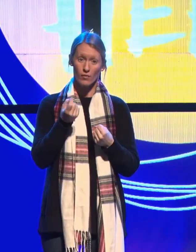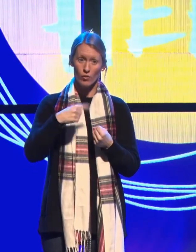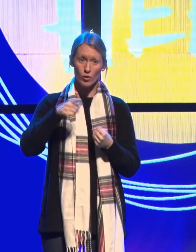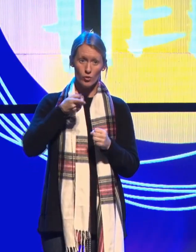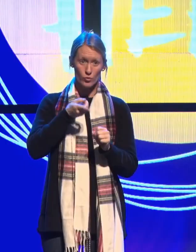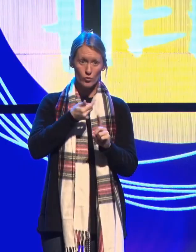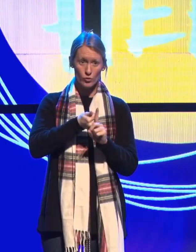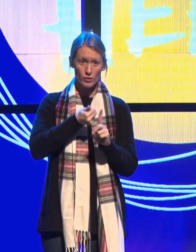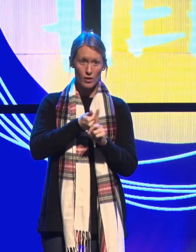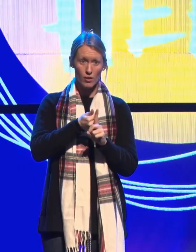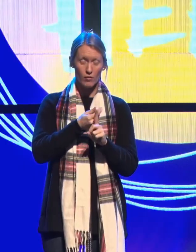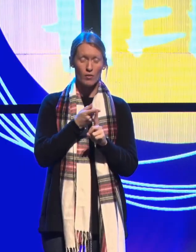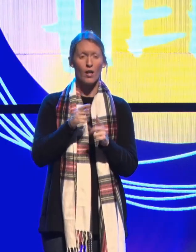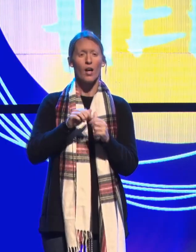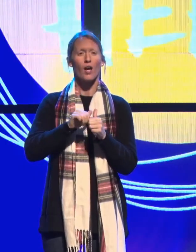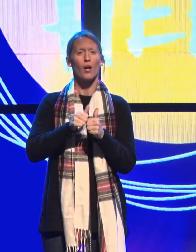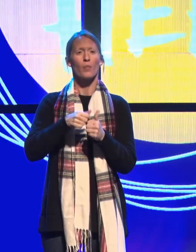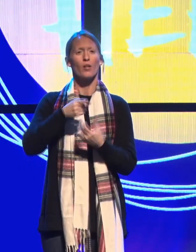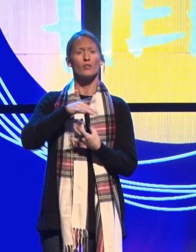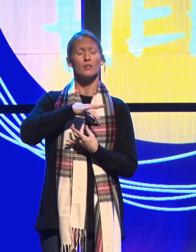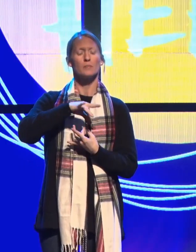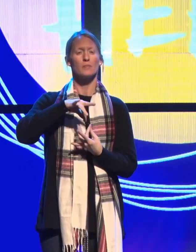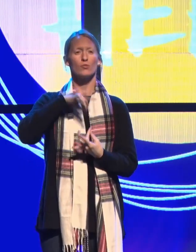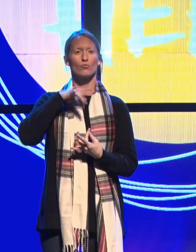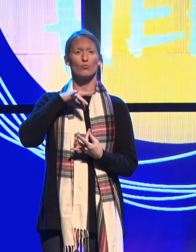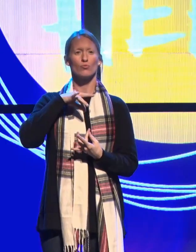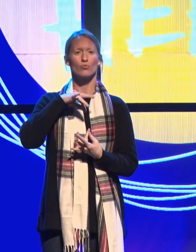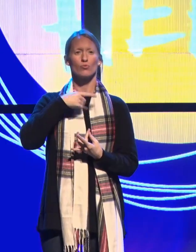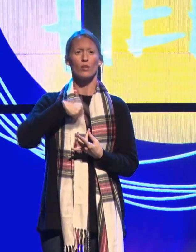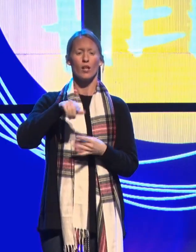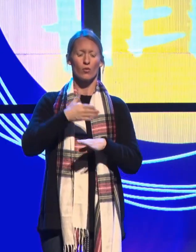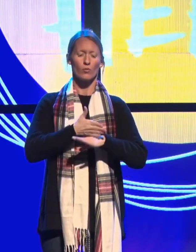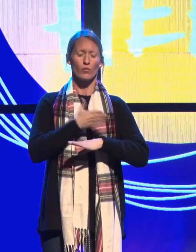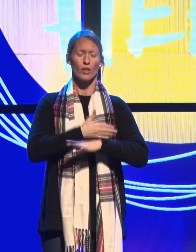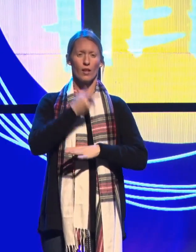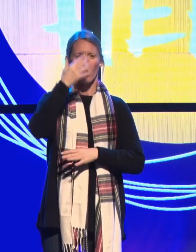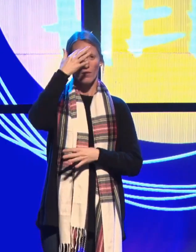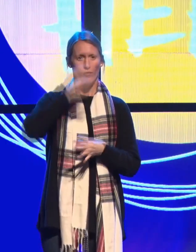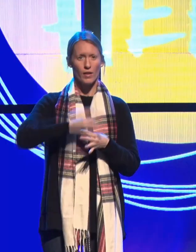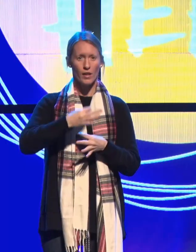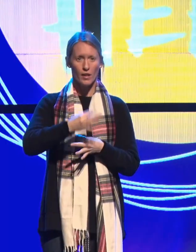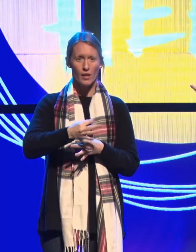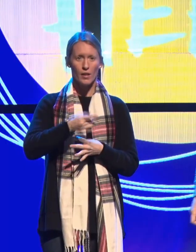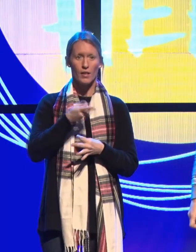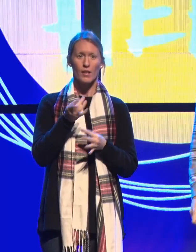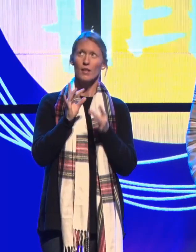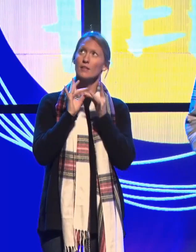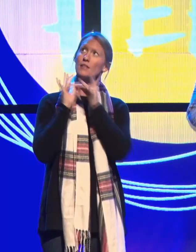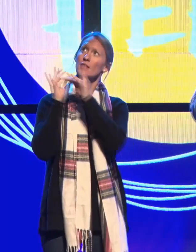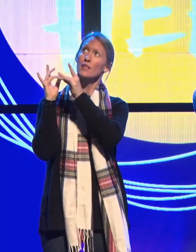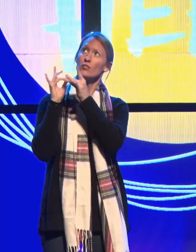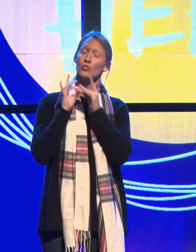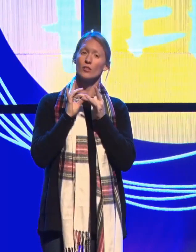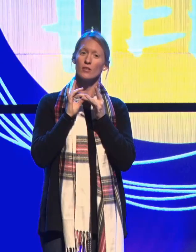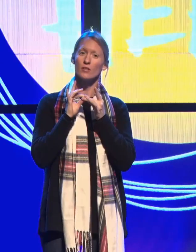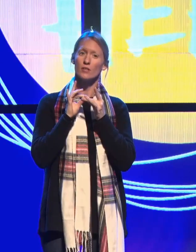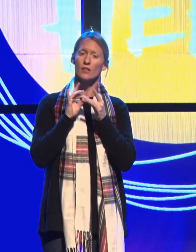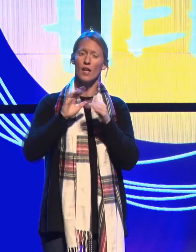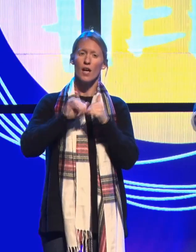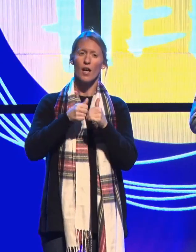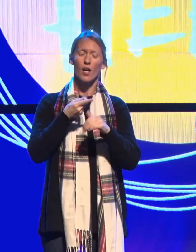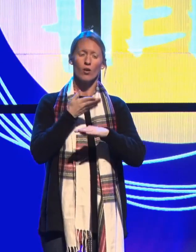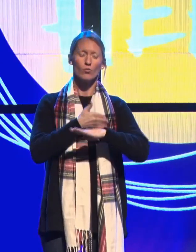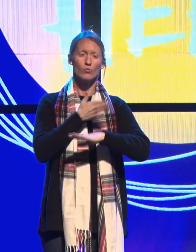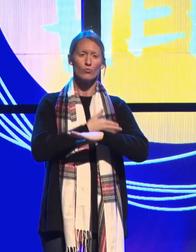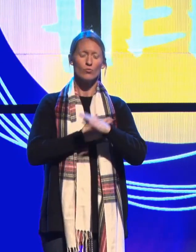spiritually? Like, how are you going to grow in your faith? How are you going to stay connected with the divine? How are you going to grow in that connection? What are your thoughts